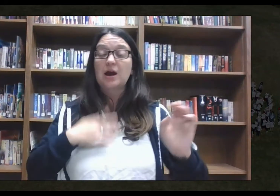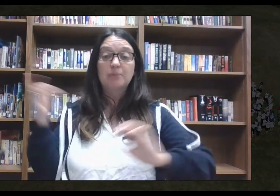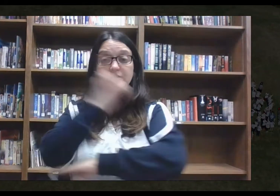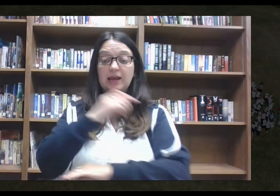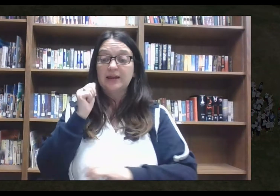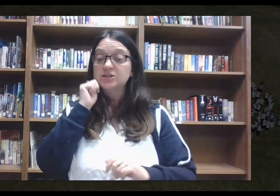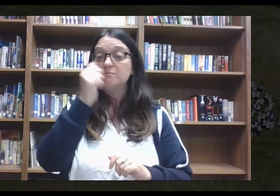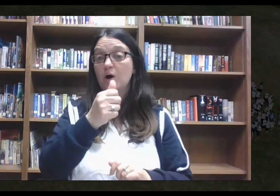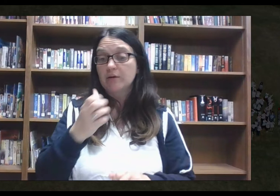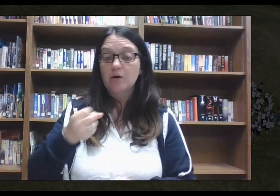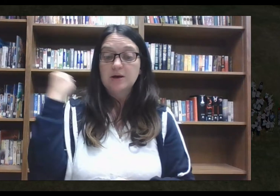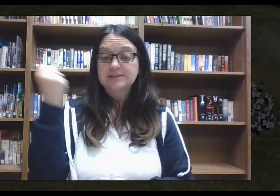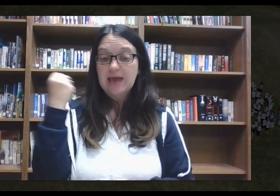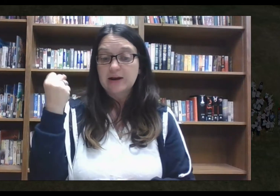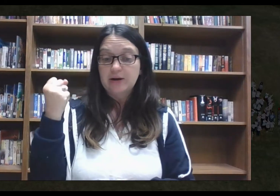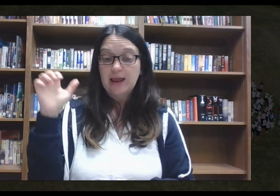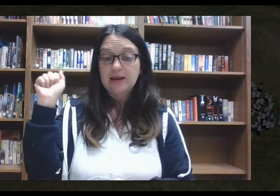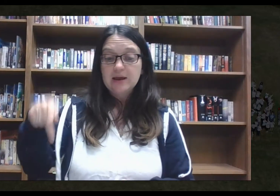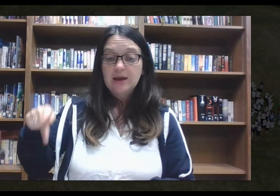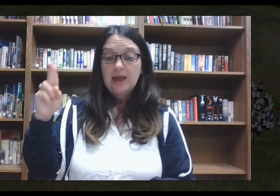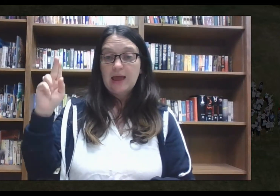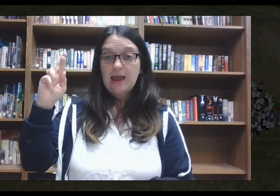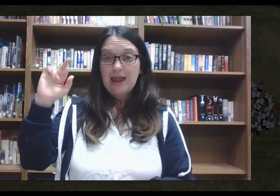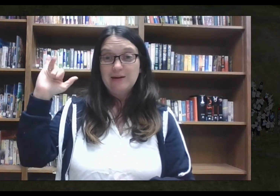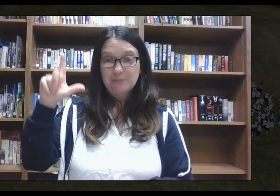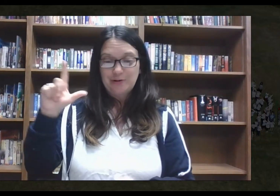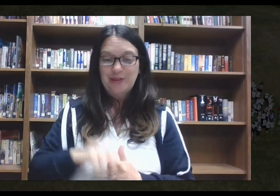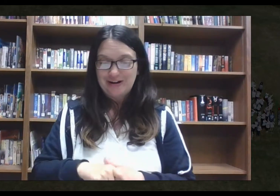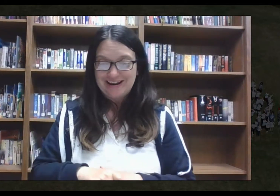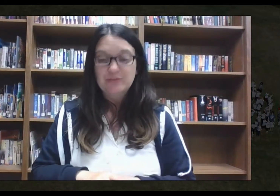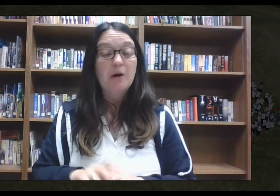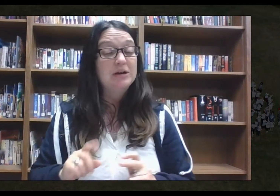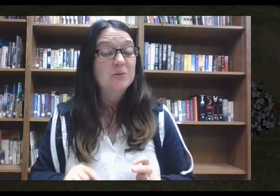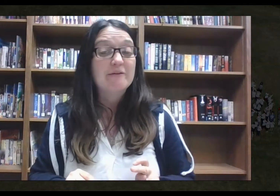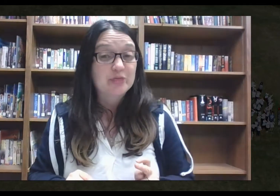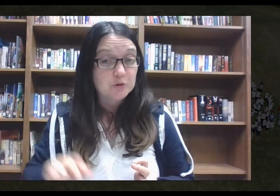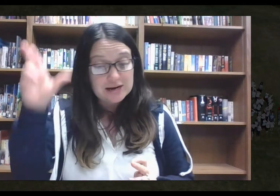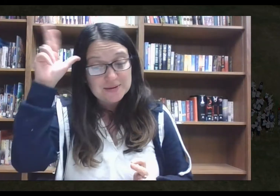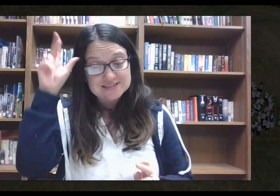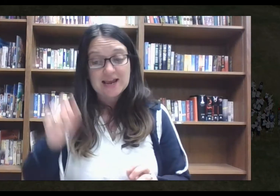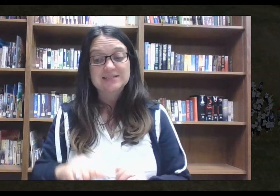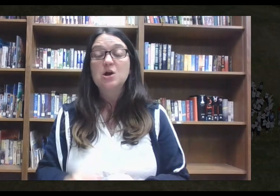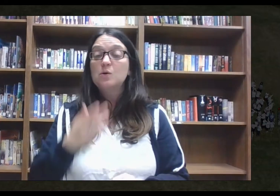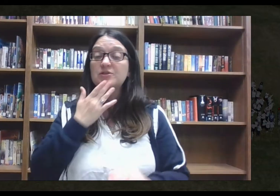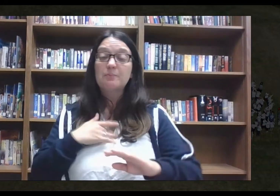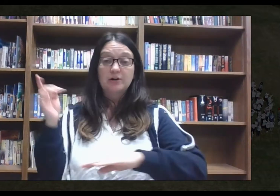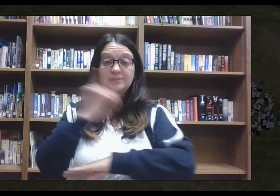a birthday tomorrow, Saturday, April 30th, but we do have three Mustangs with a